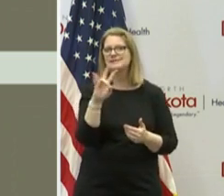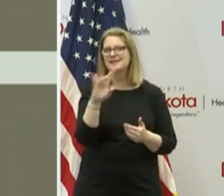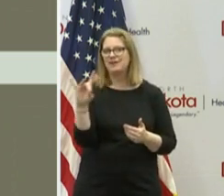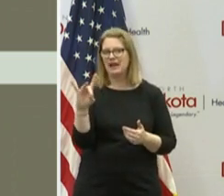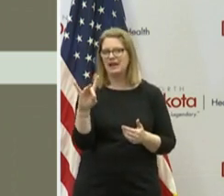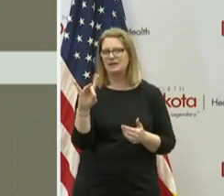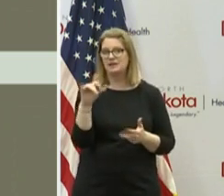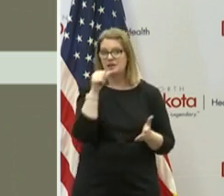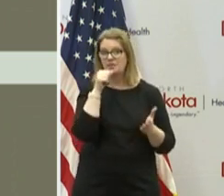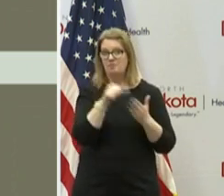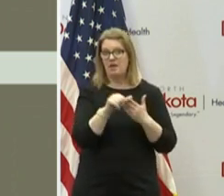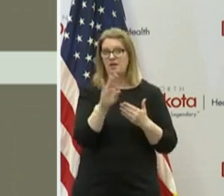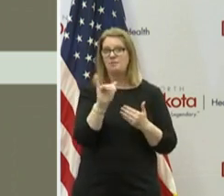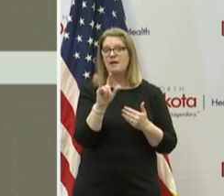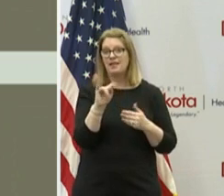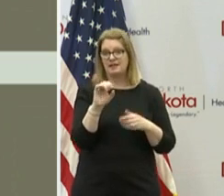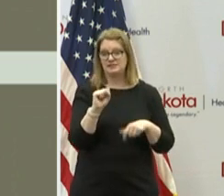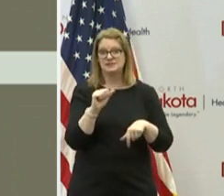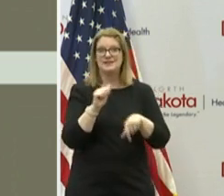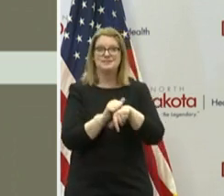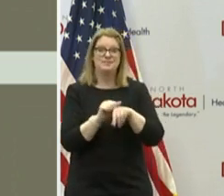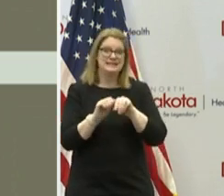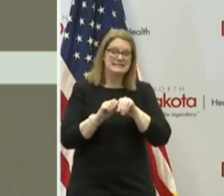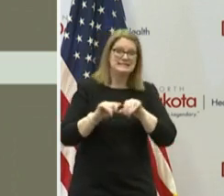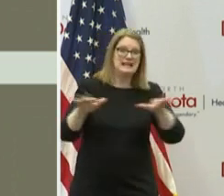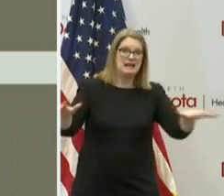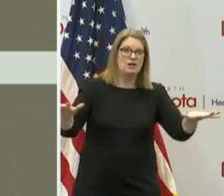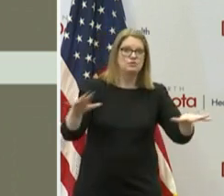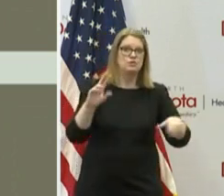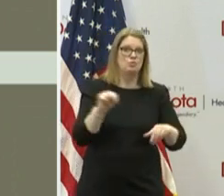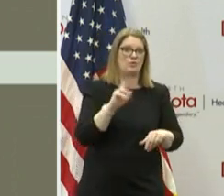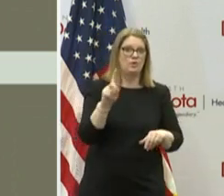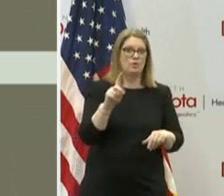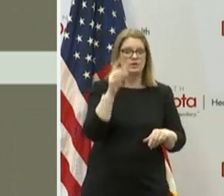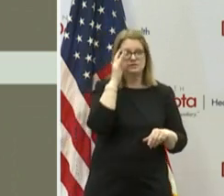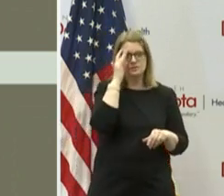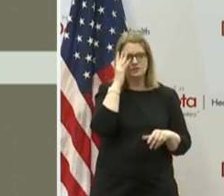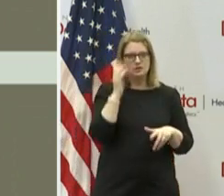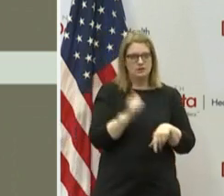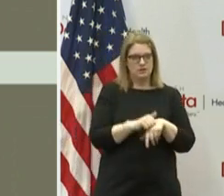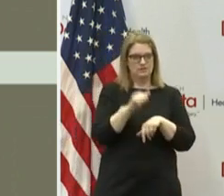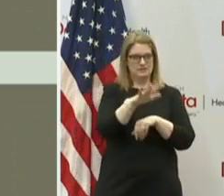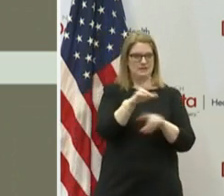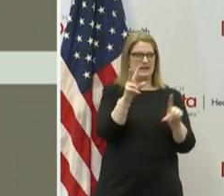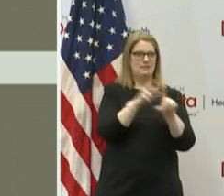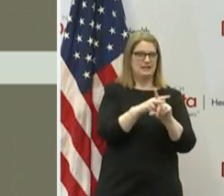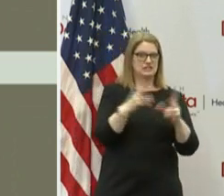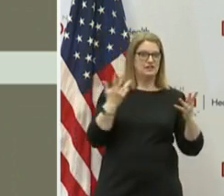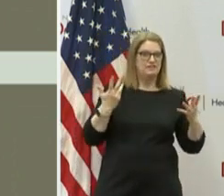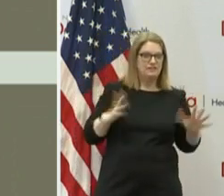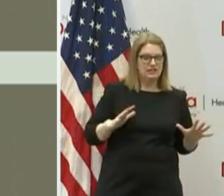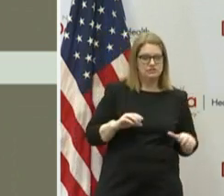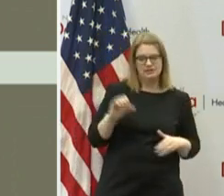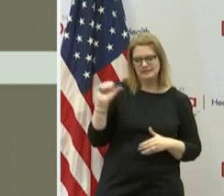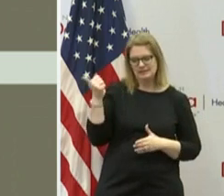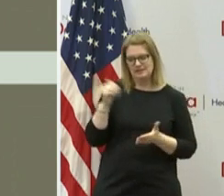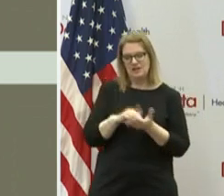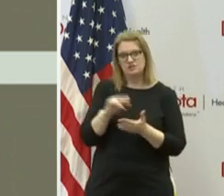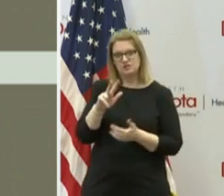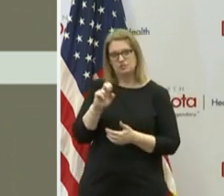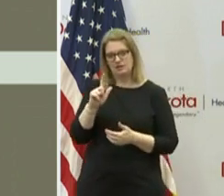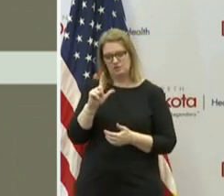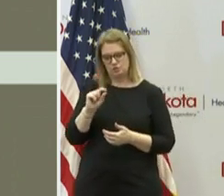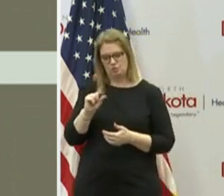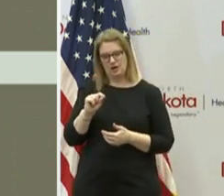128,178 mail ballots have been sent out to North Dakotans who have already submitted their applications. 10,320